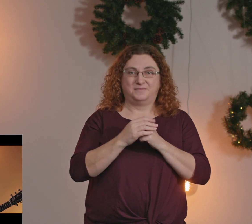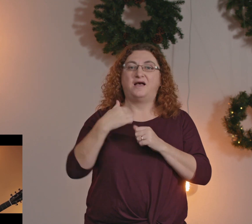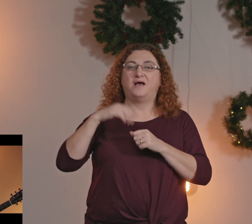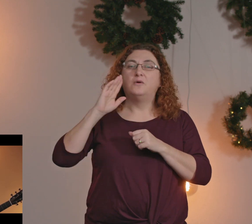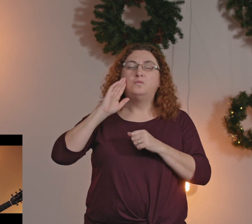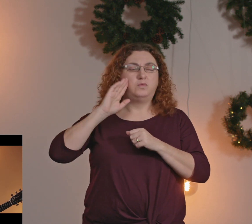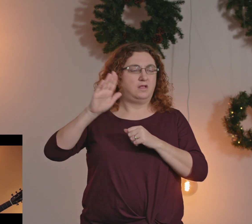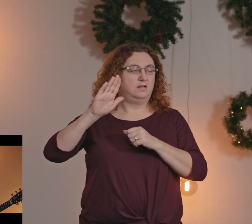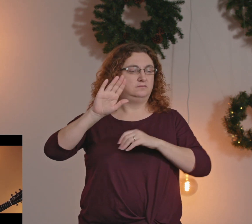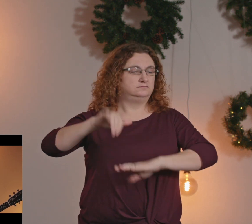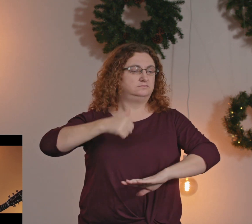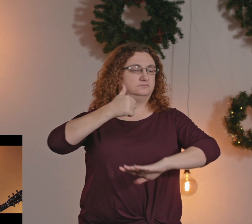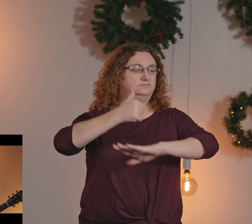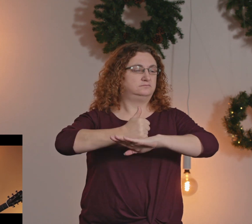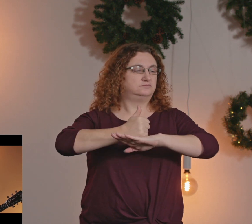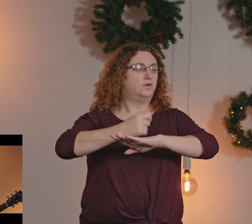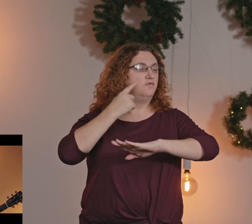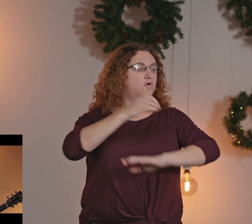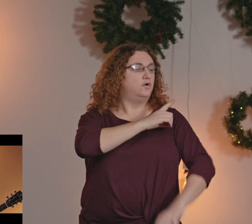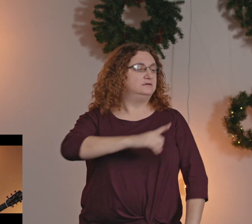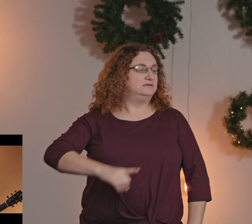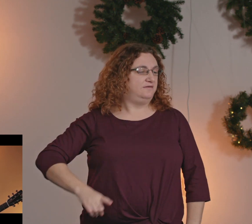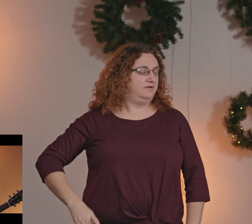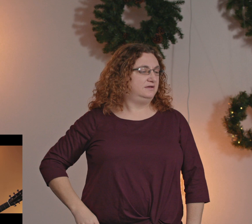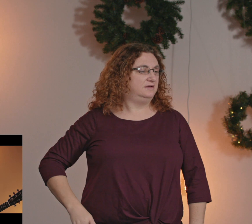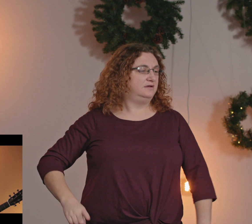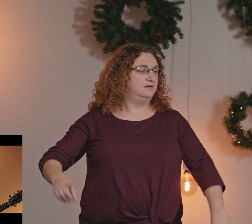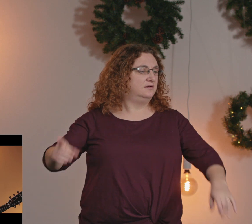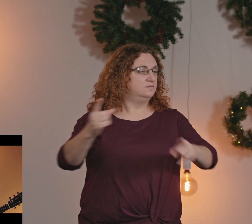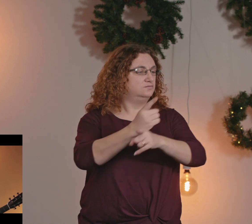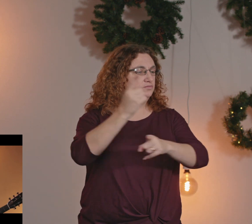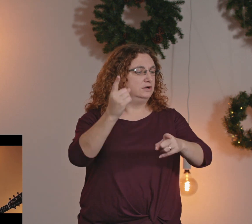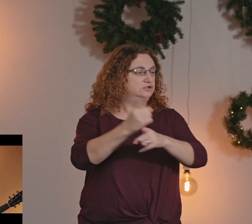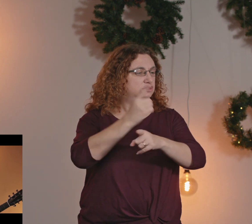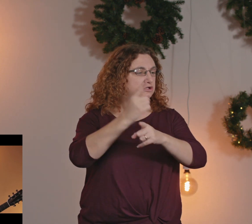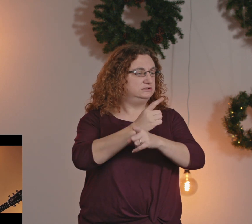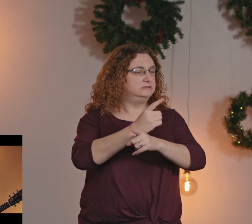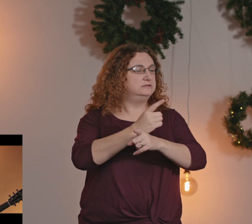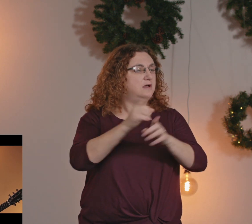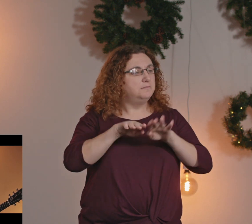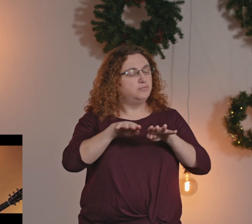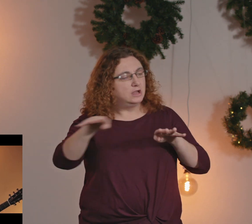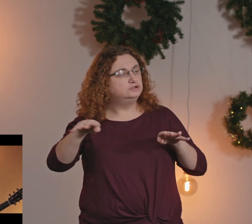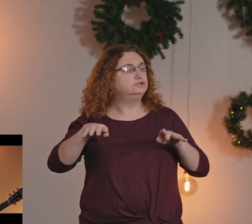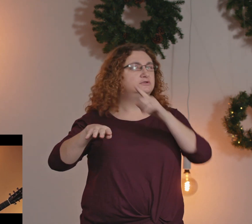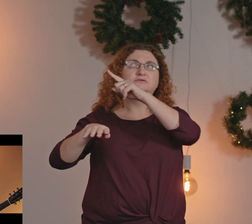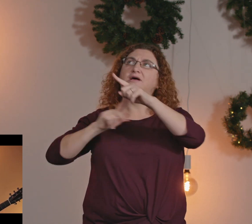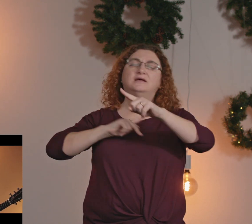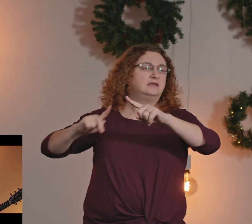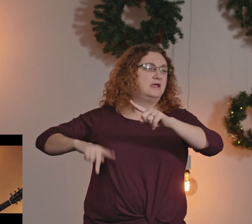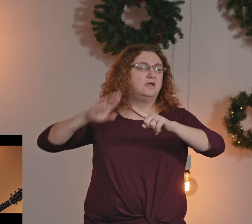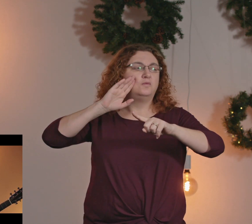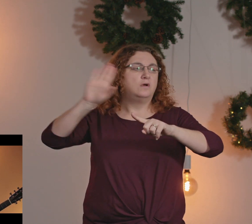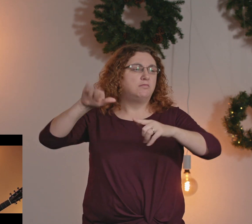up for David a righteous branch, a king who will reign wisely and do what is right and just in the land. In his days, Judah